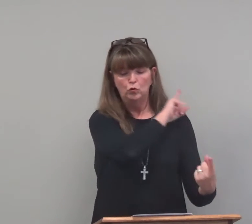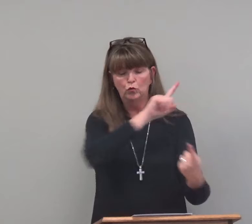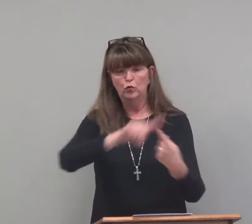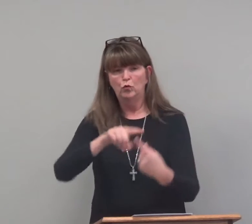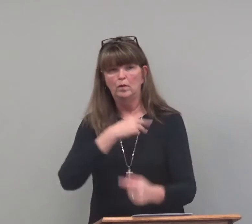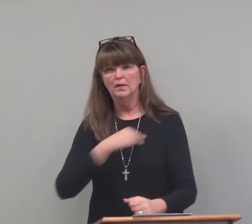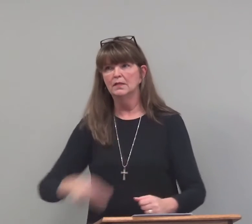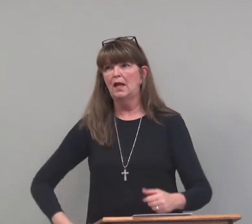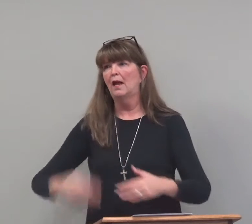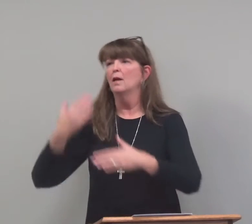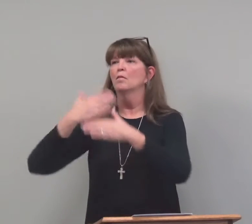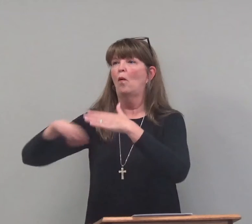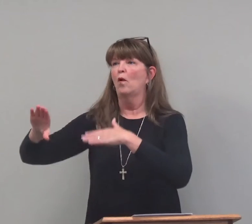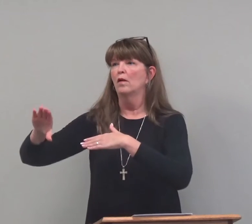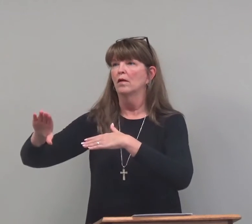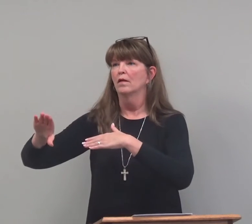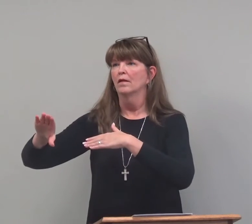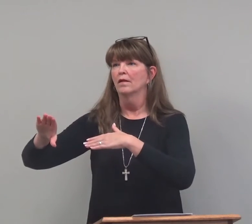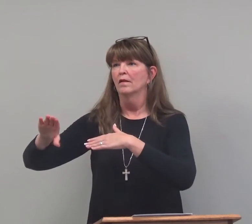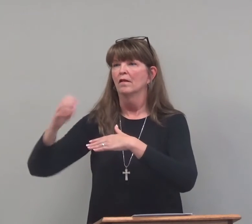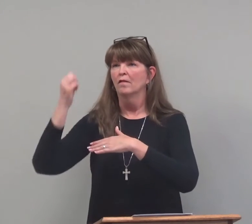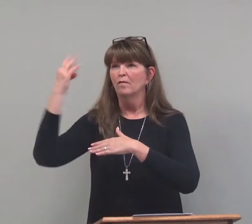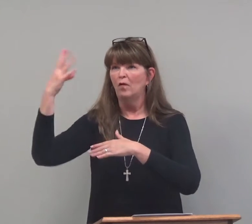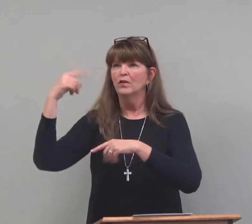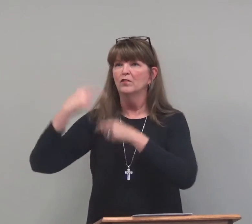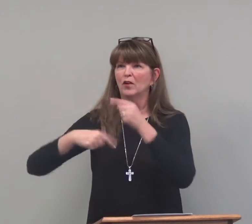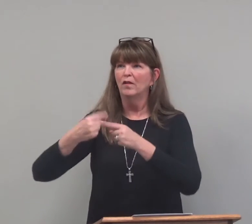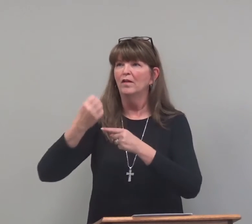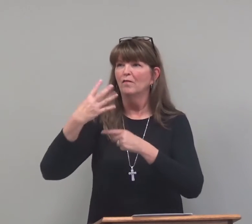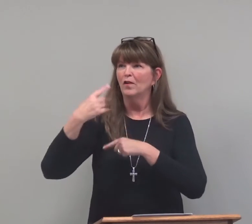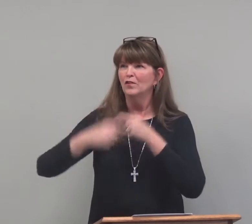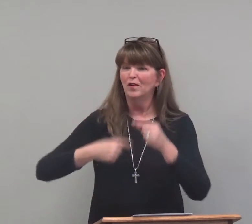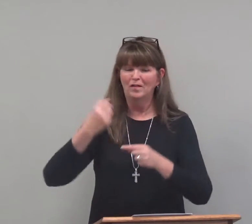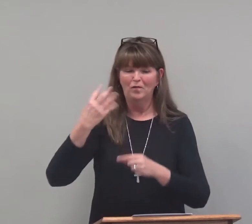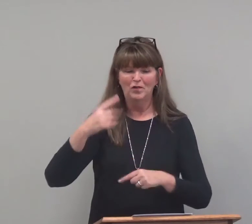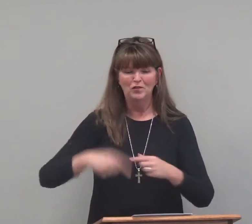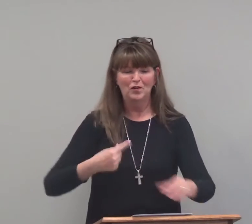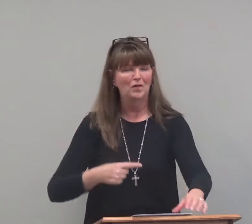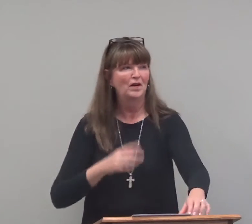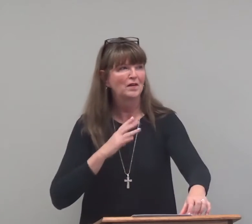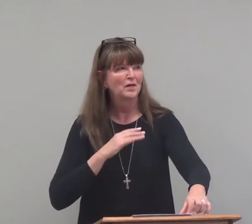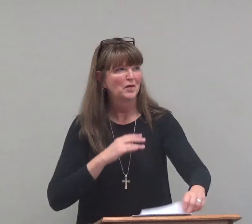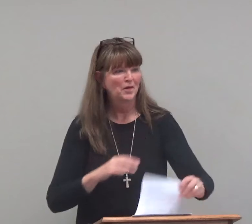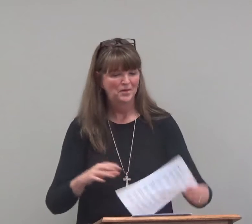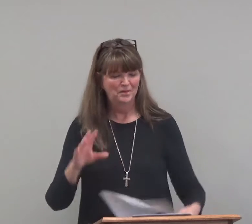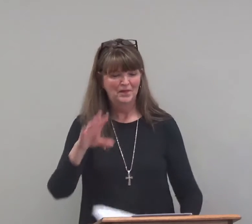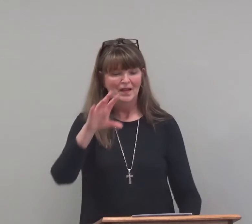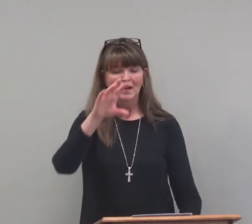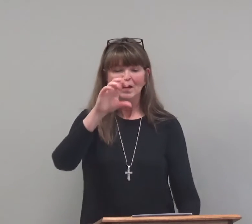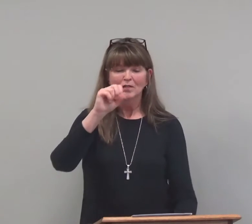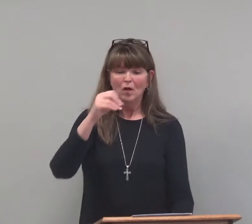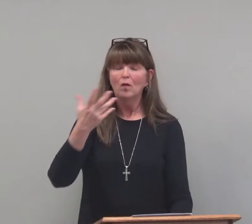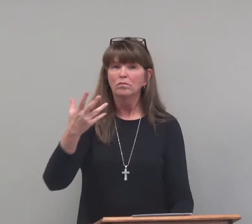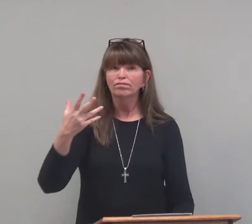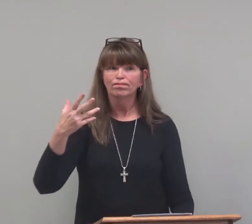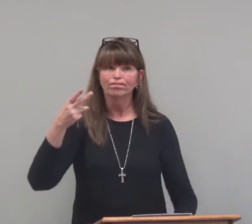from Babylon to the birth of the Messiah. So there were 3 series of